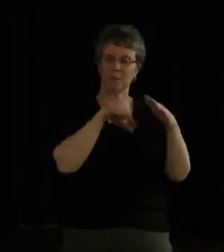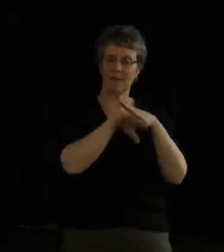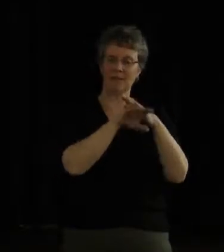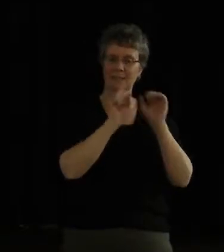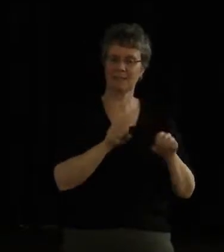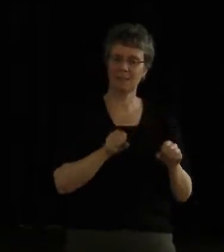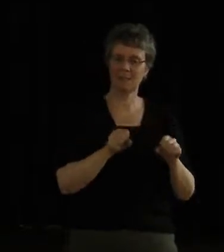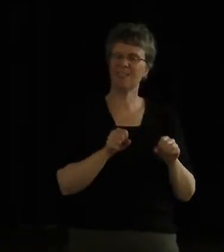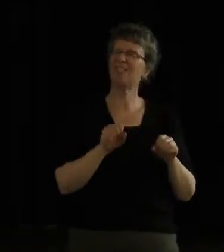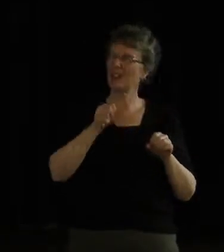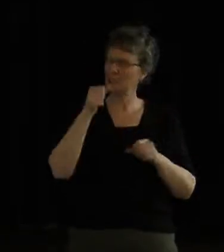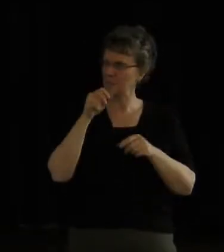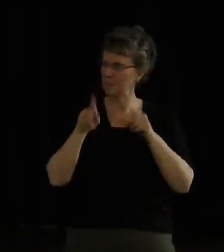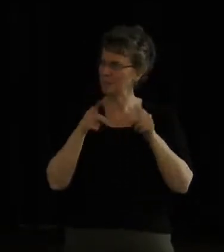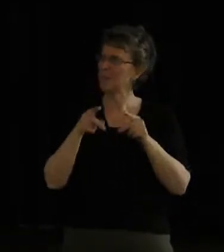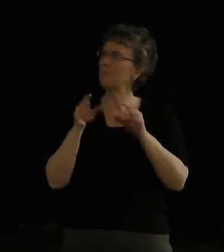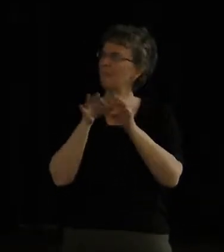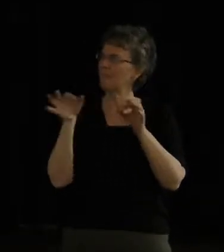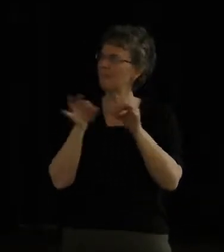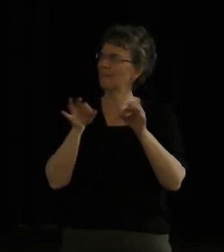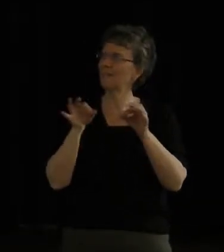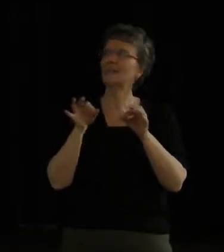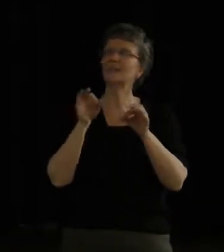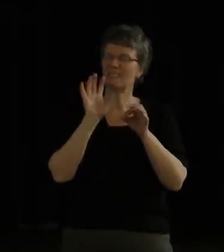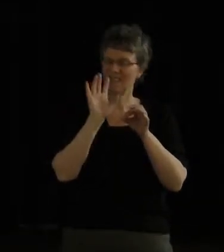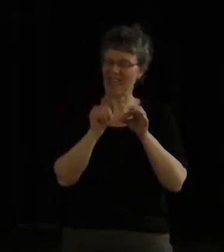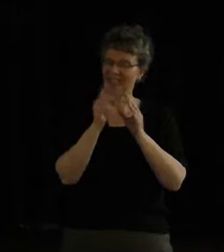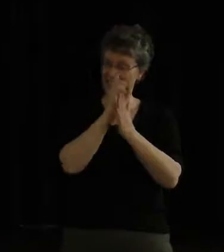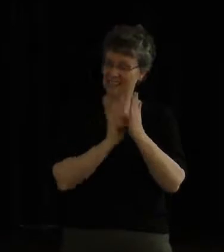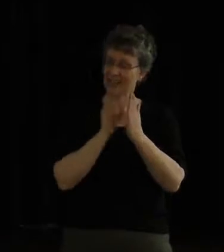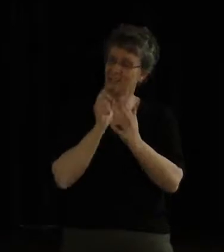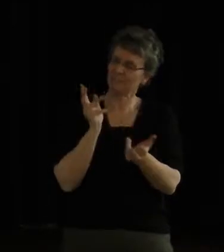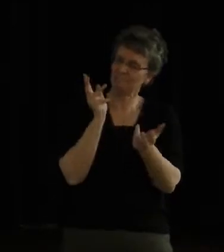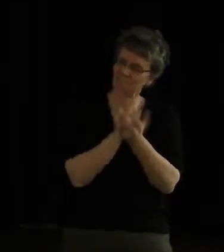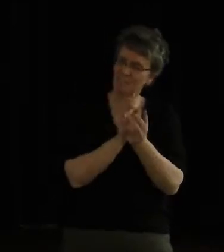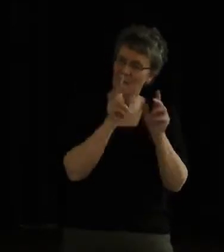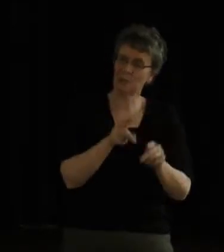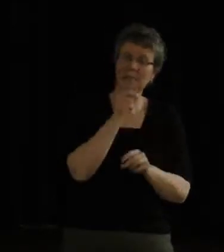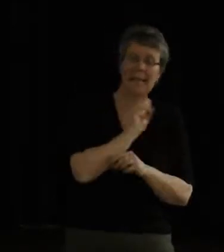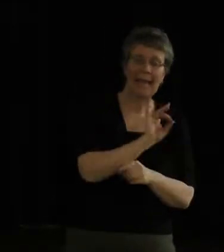such a way that it's as accommodating to somebody who's 8 as it is to somebody who's 80. And of course, everybody in